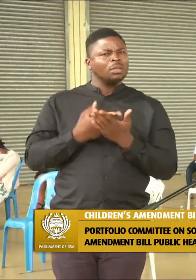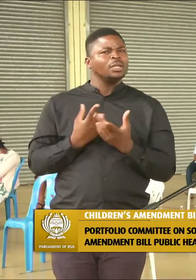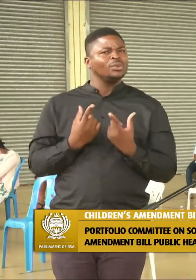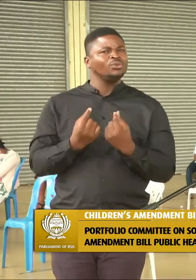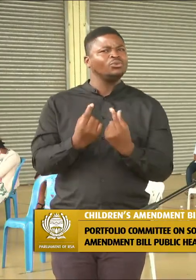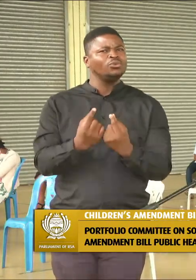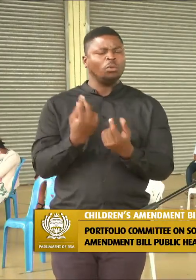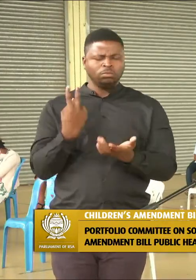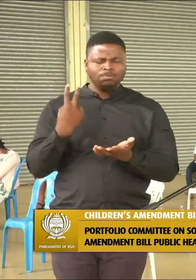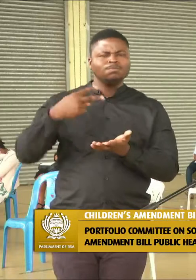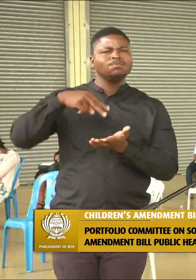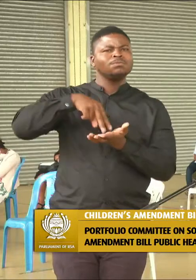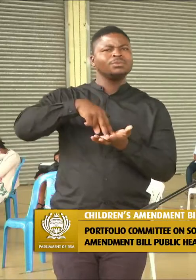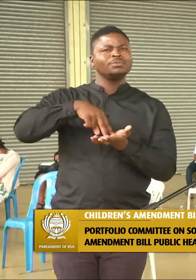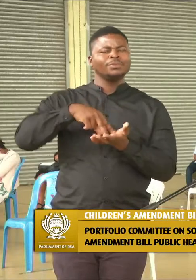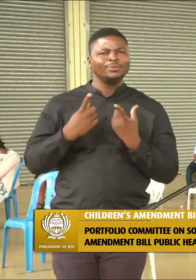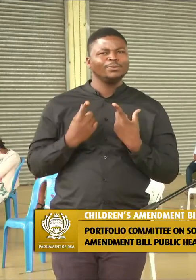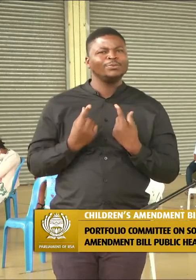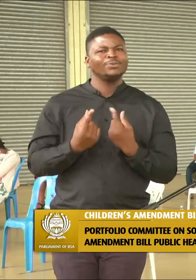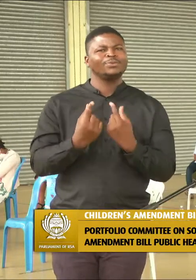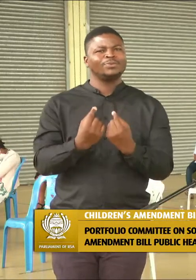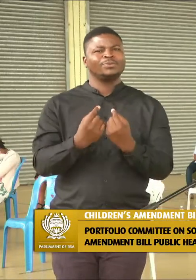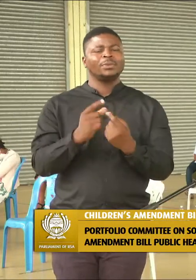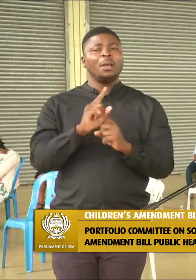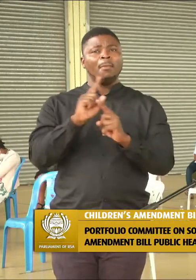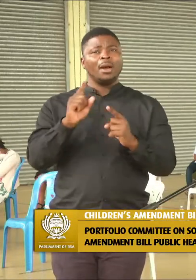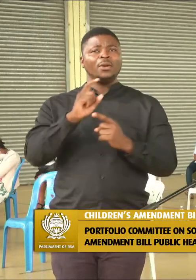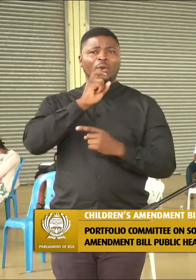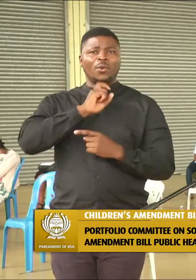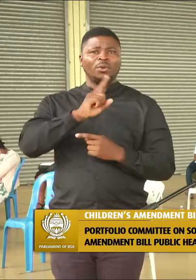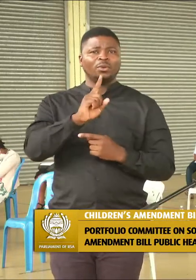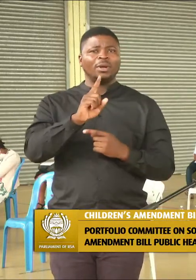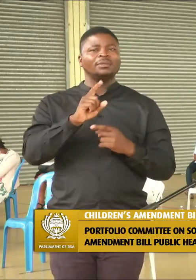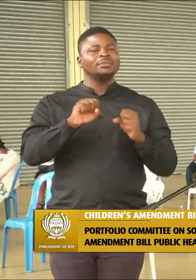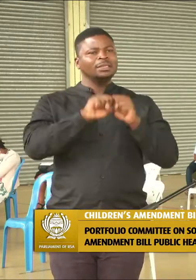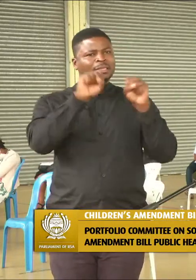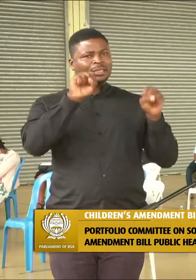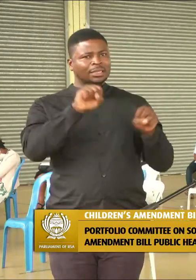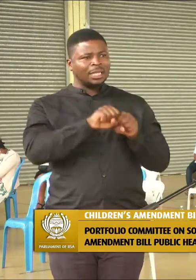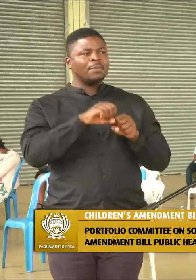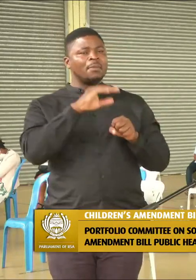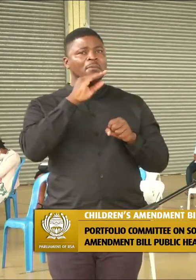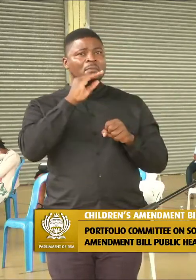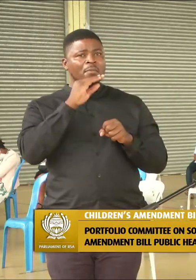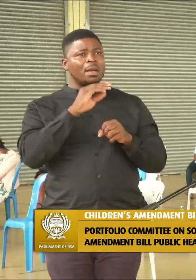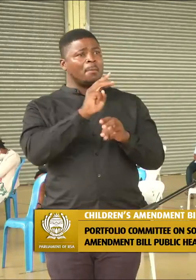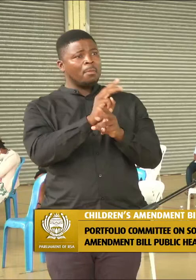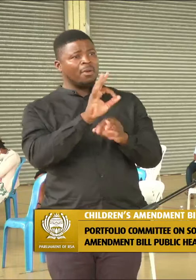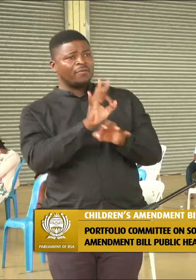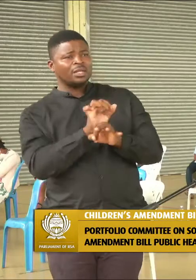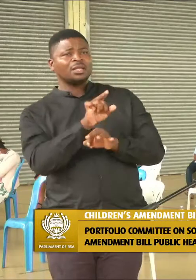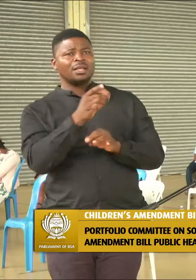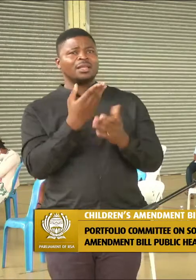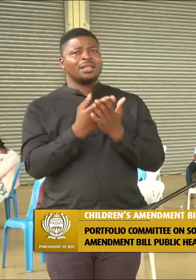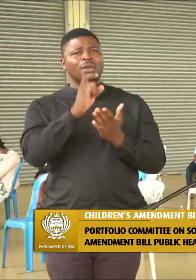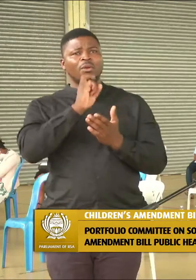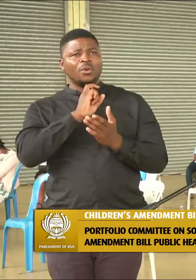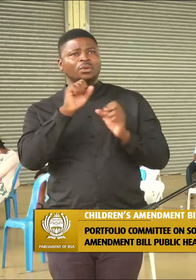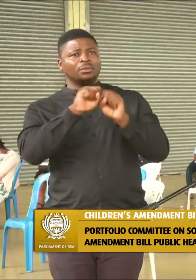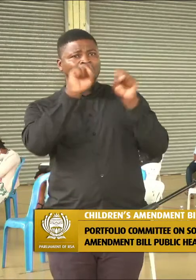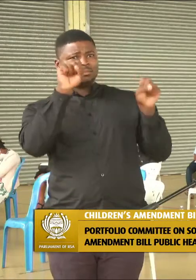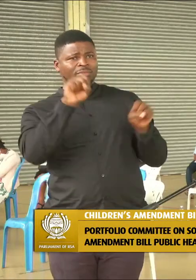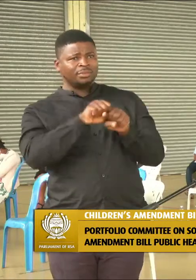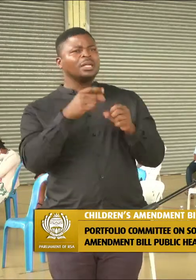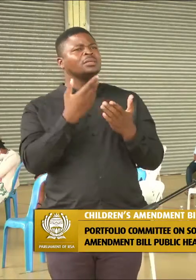to stand up. They use the system, both parents, mom and dad, use the system for their